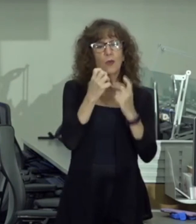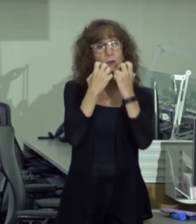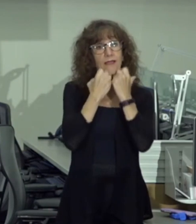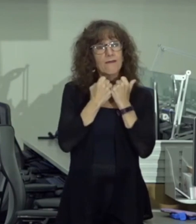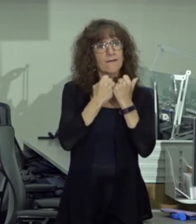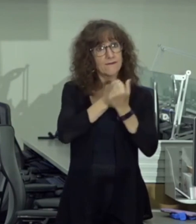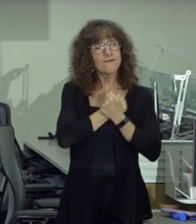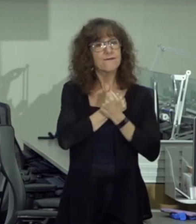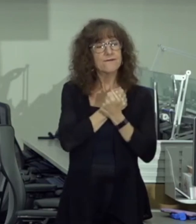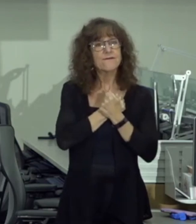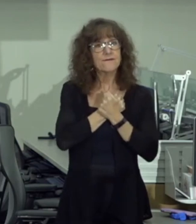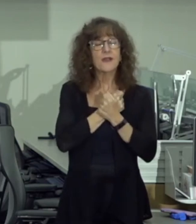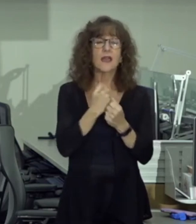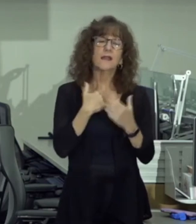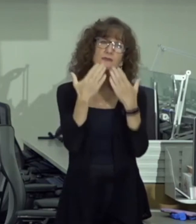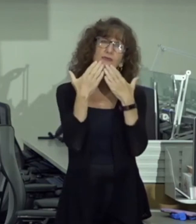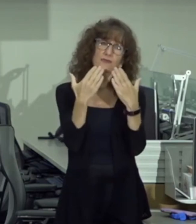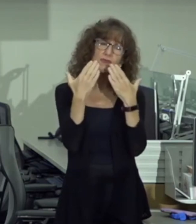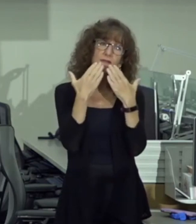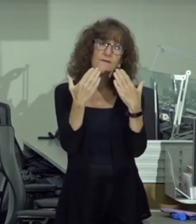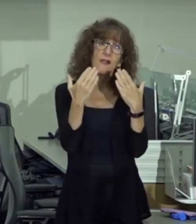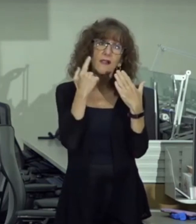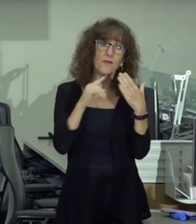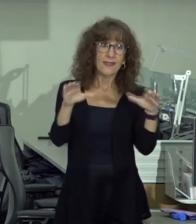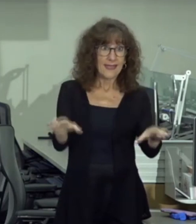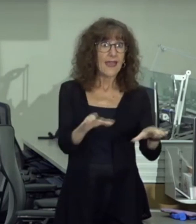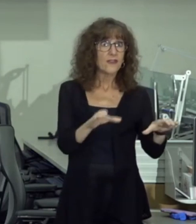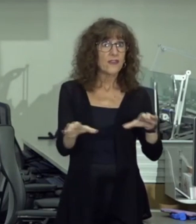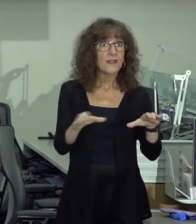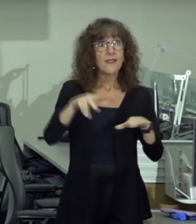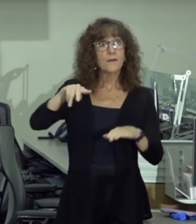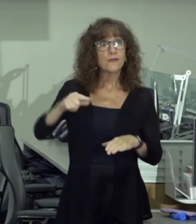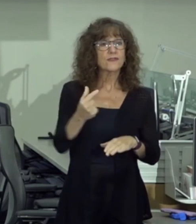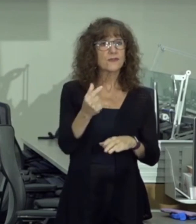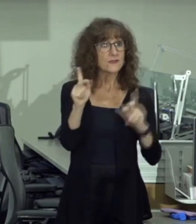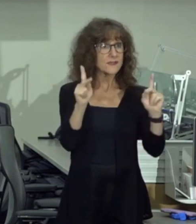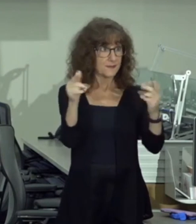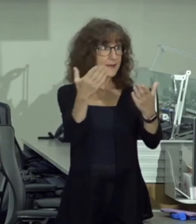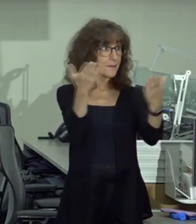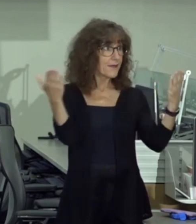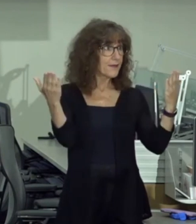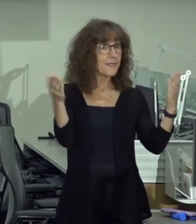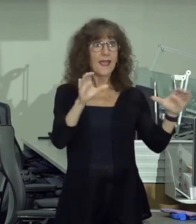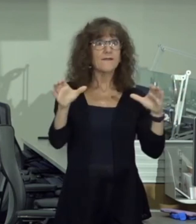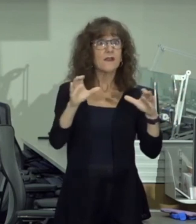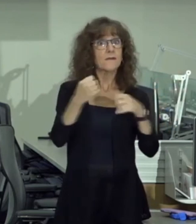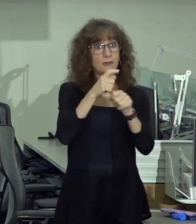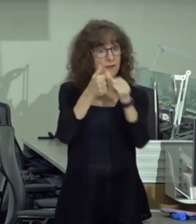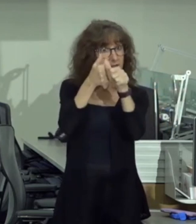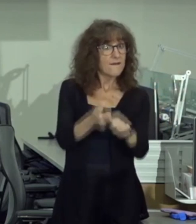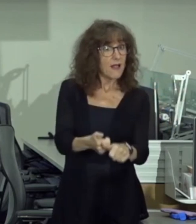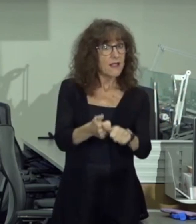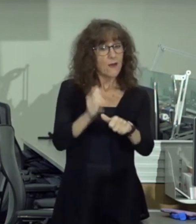care about. And I am just so grateful for the actions that Prince Georgians have taken to make sure that they have adhered to